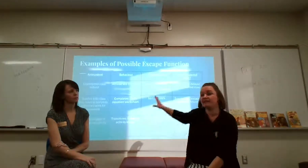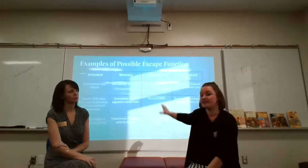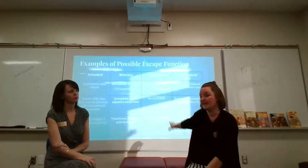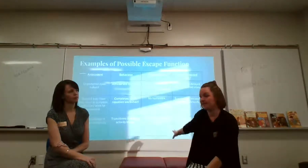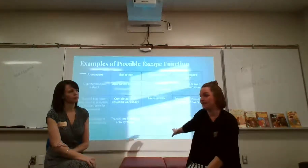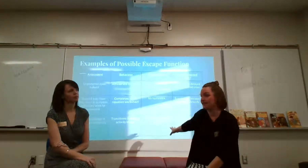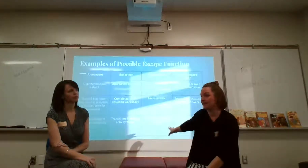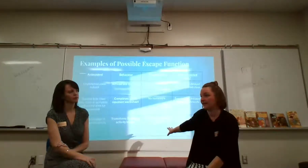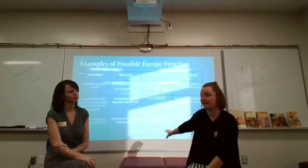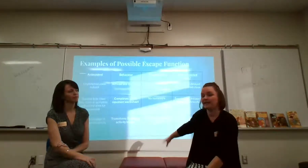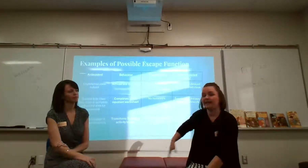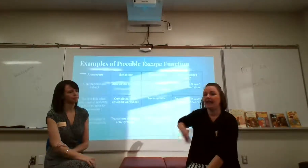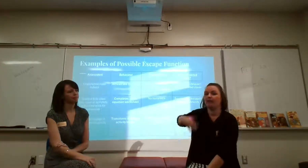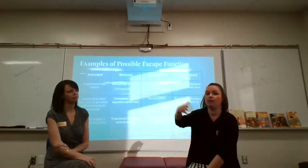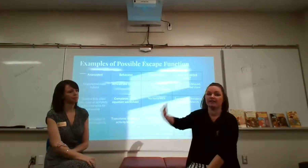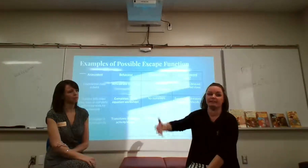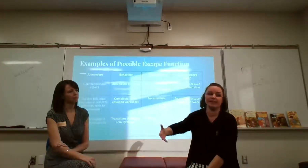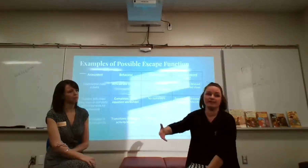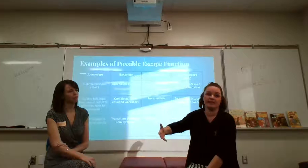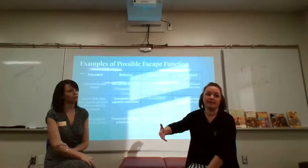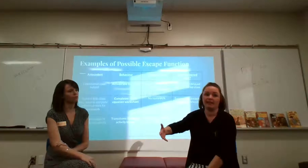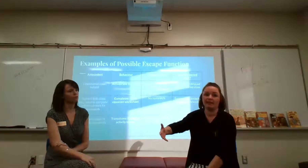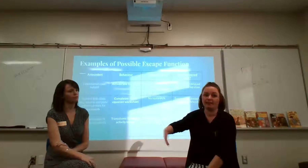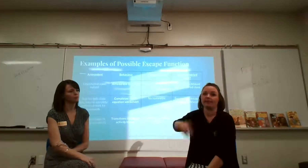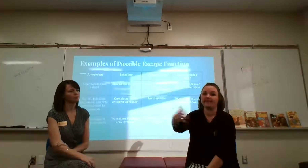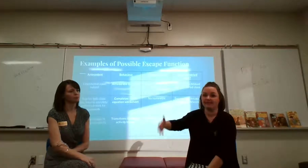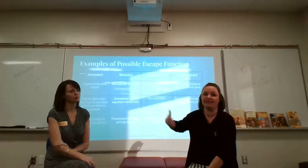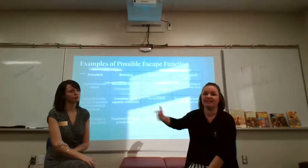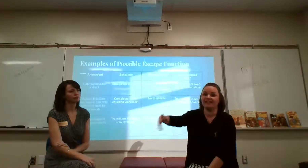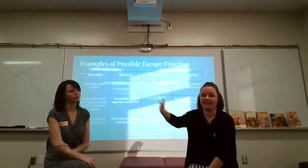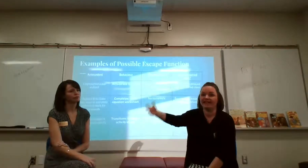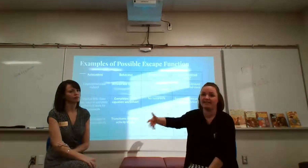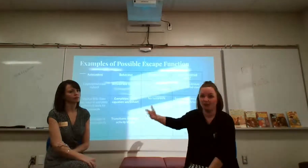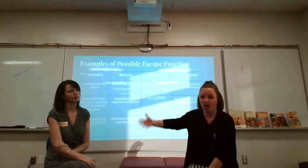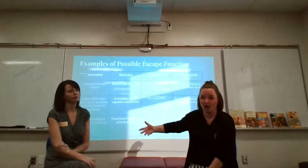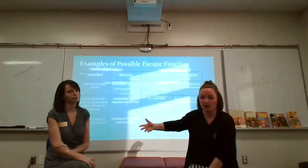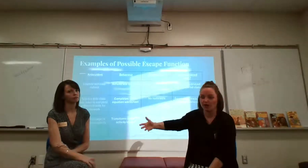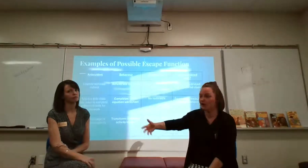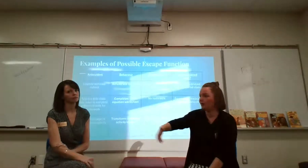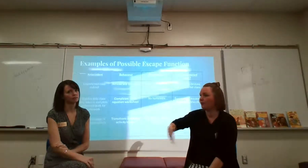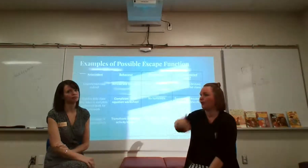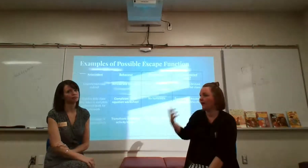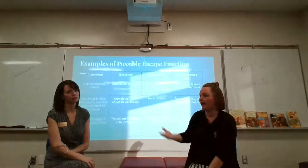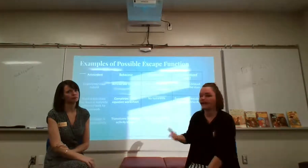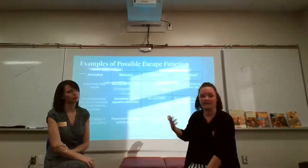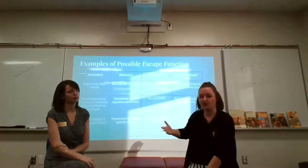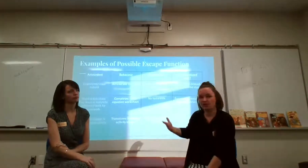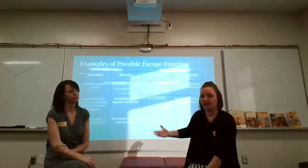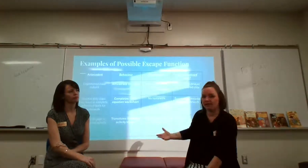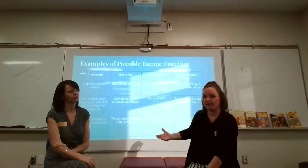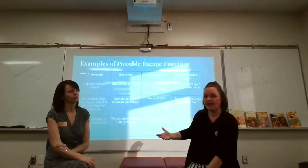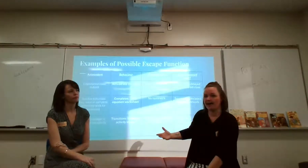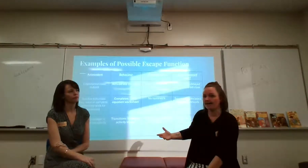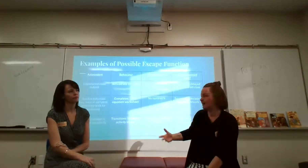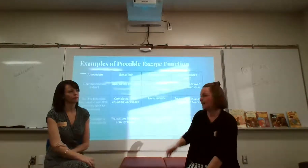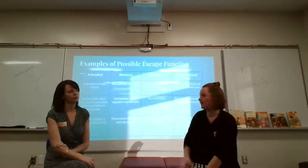successfully delayed it. And we sometimes end up helping them successfully delay it even longer by adding additional things in that